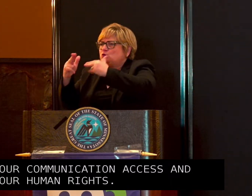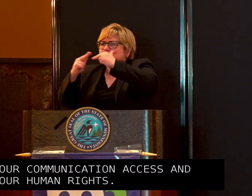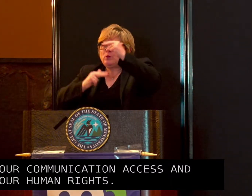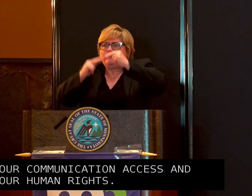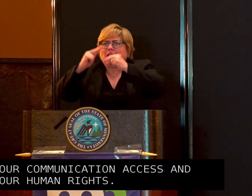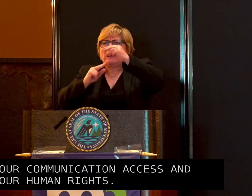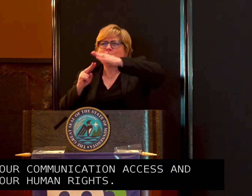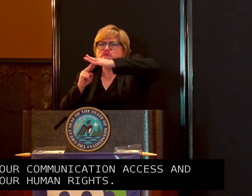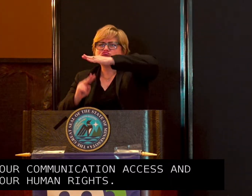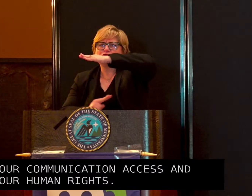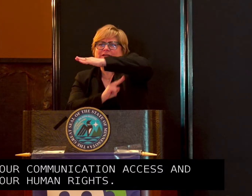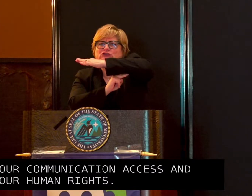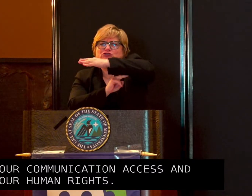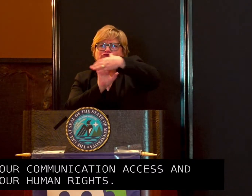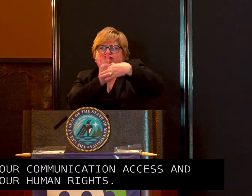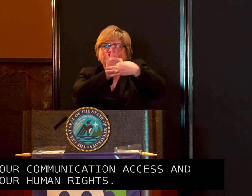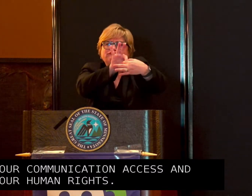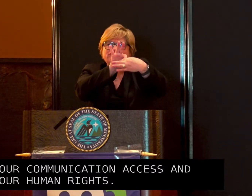Now,